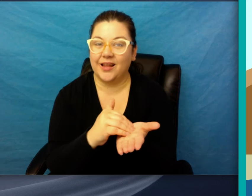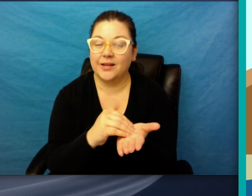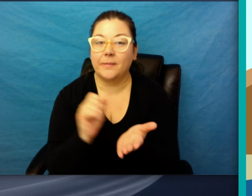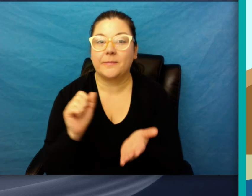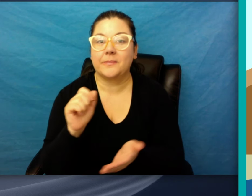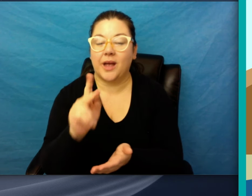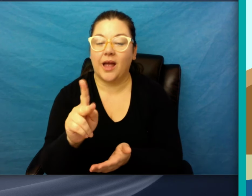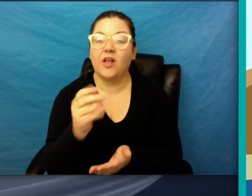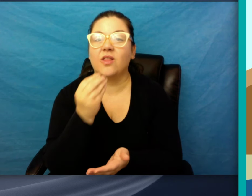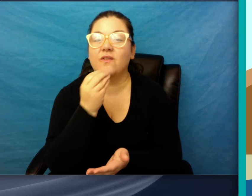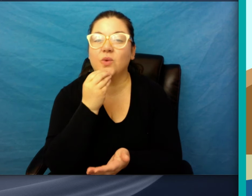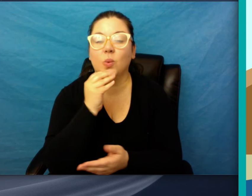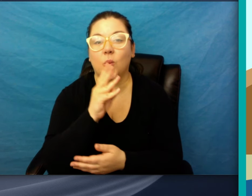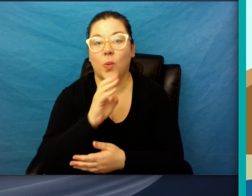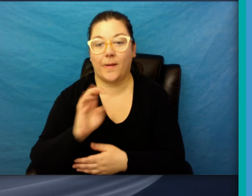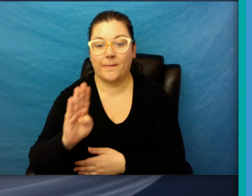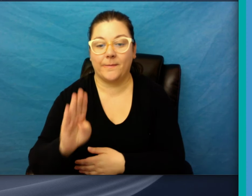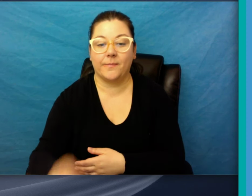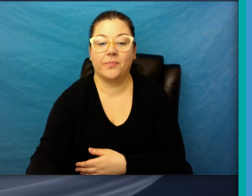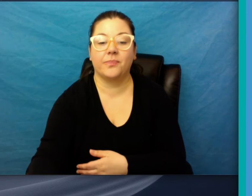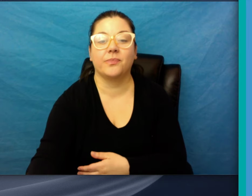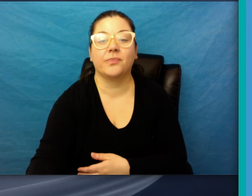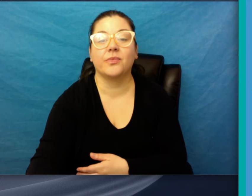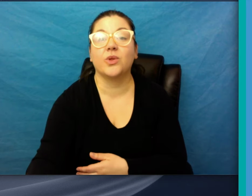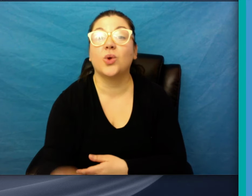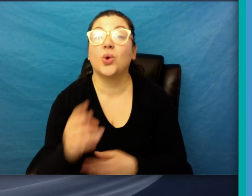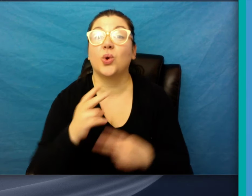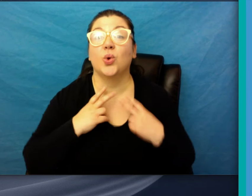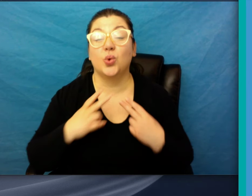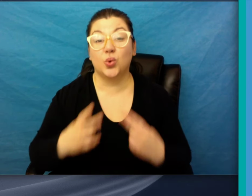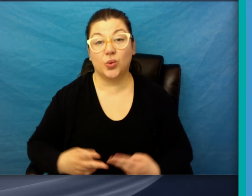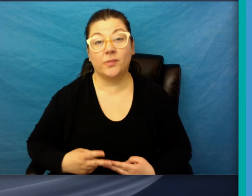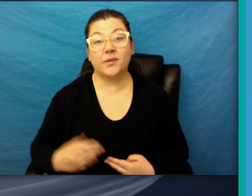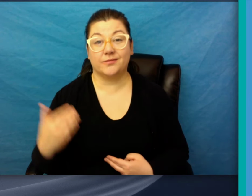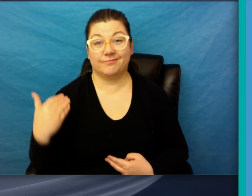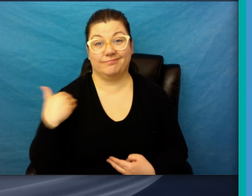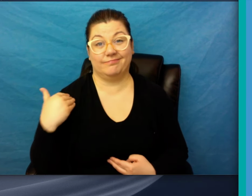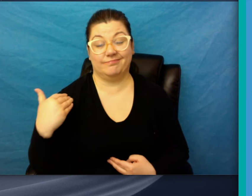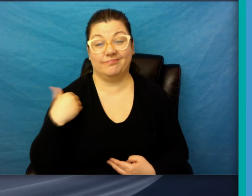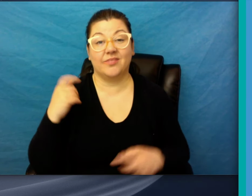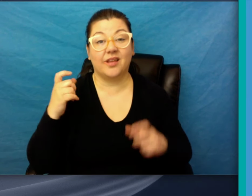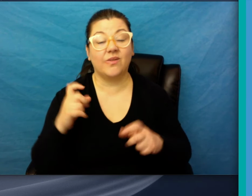every species in the world. Just about every species